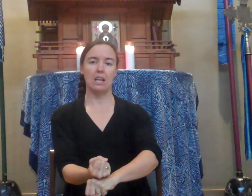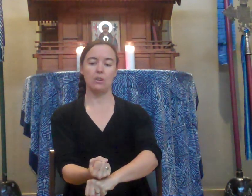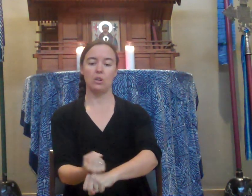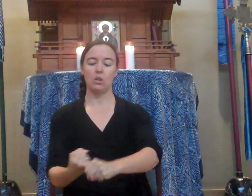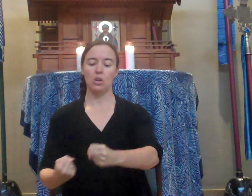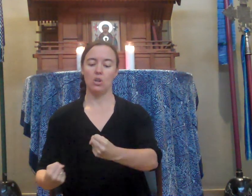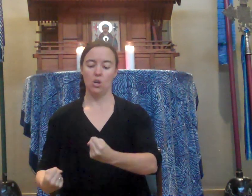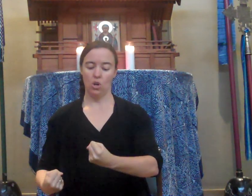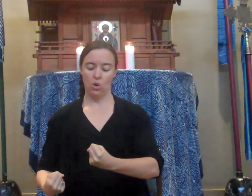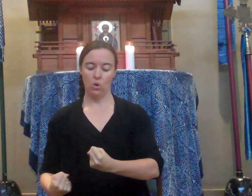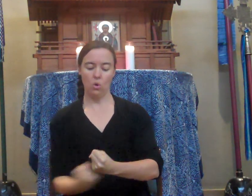together.